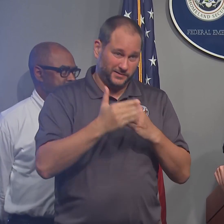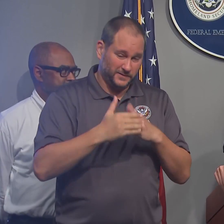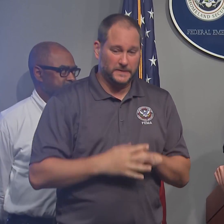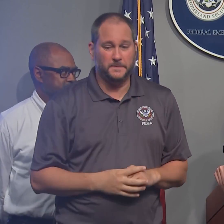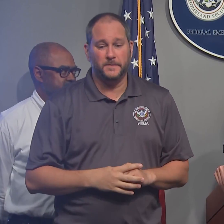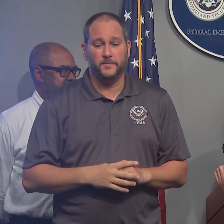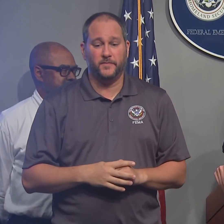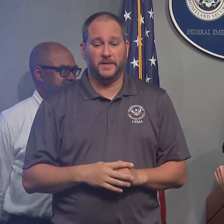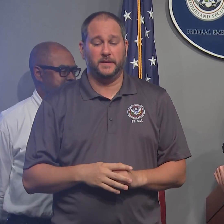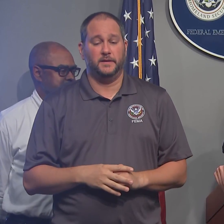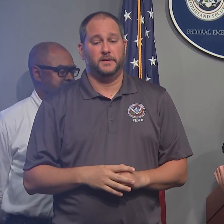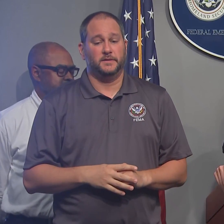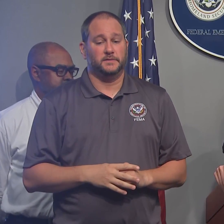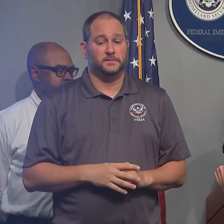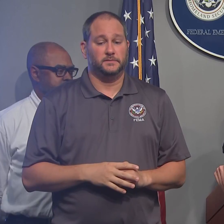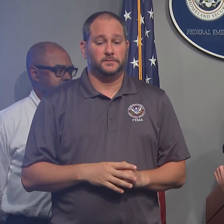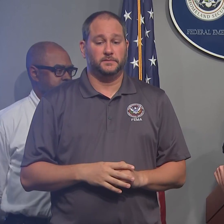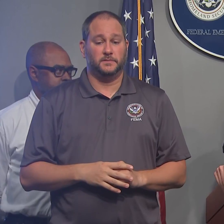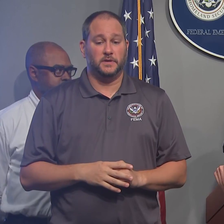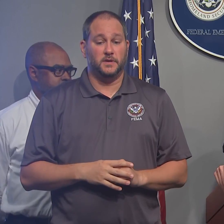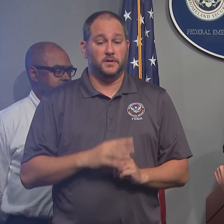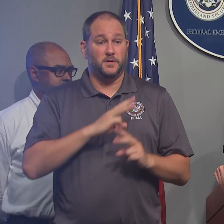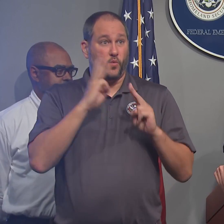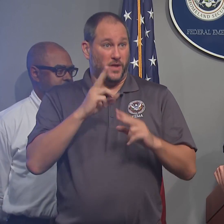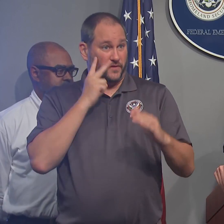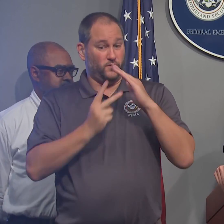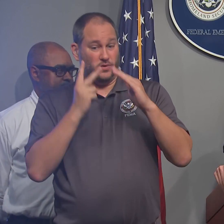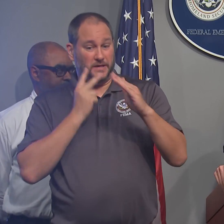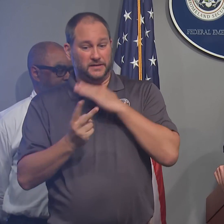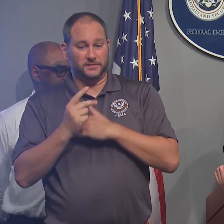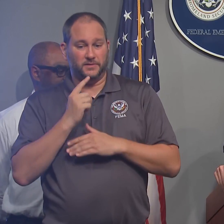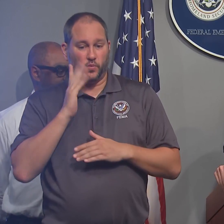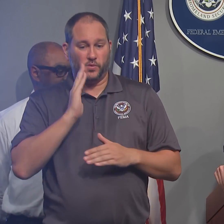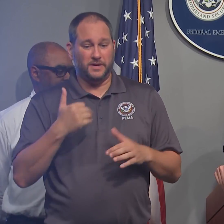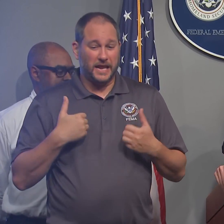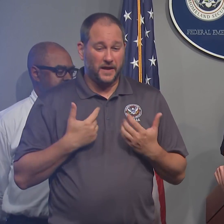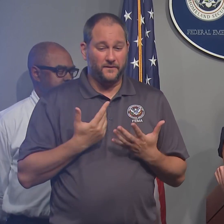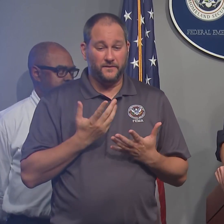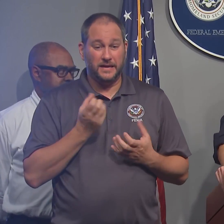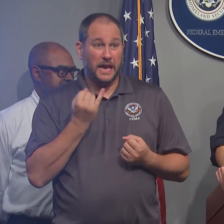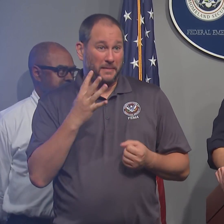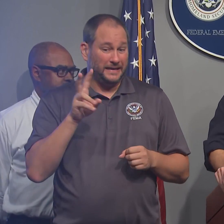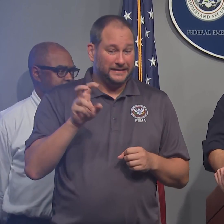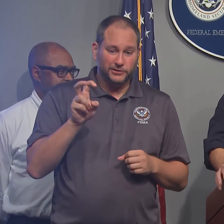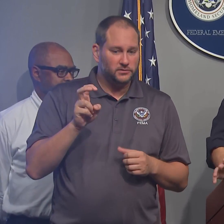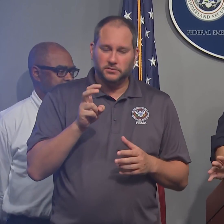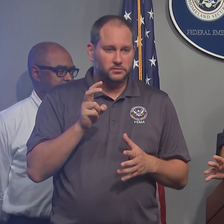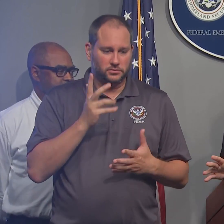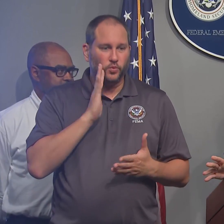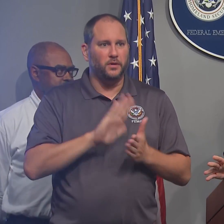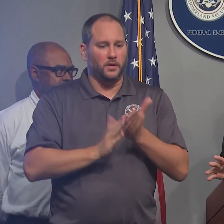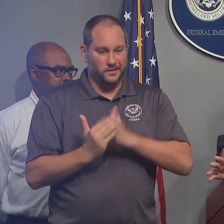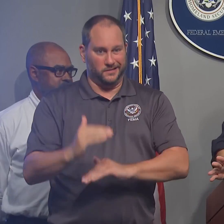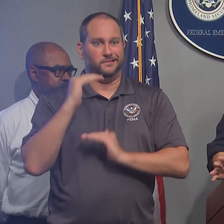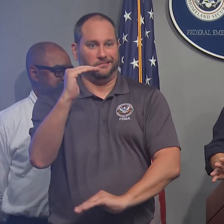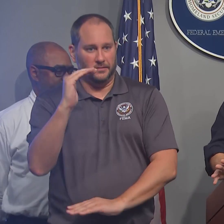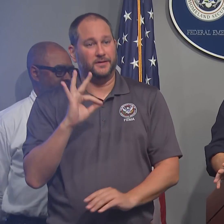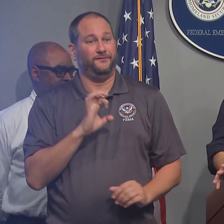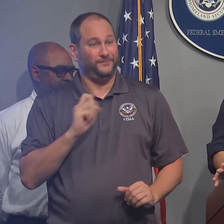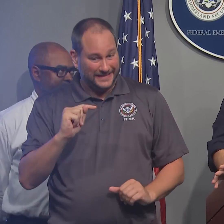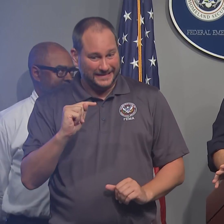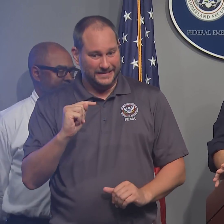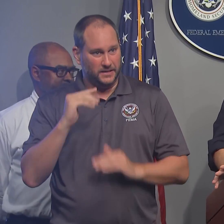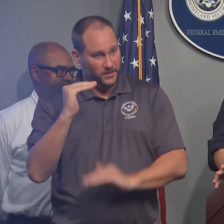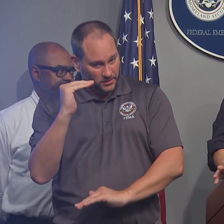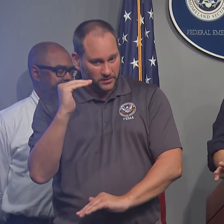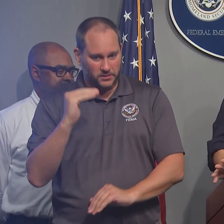are basically indicating feet of rain, not inches, in portions of the Carolinas and into Virginia. So this is a